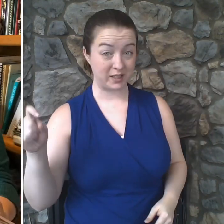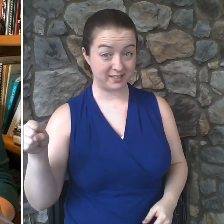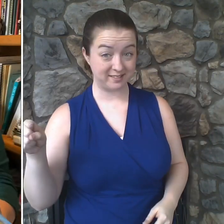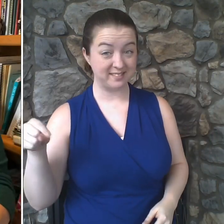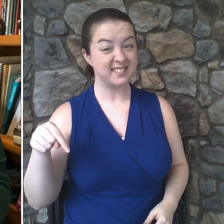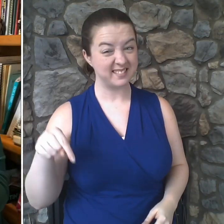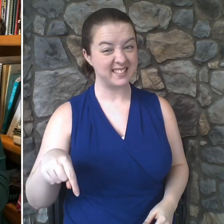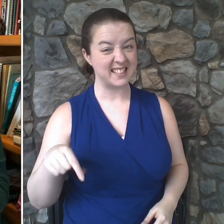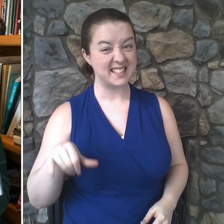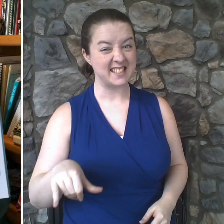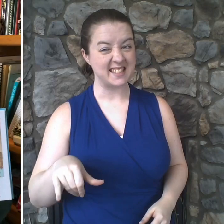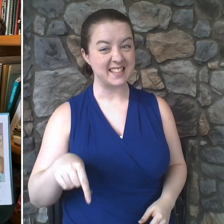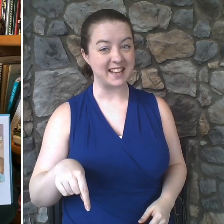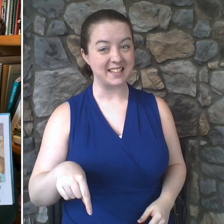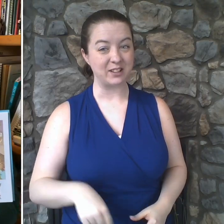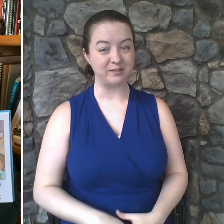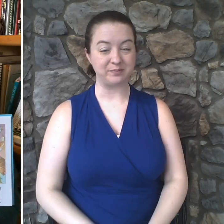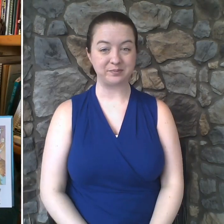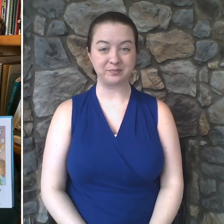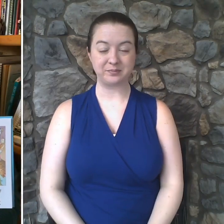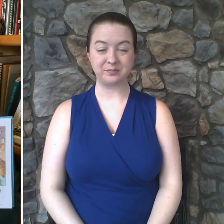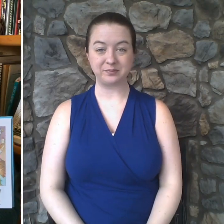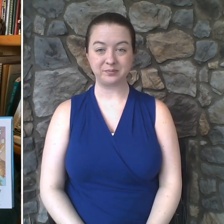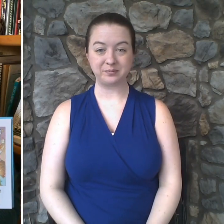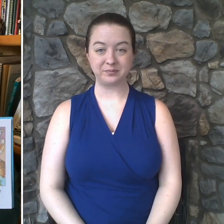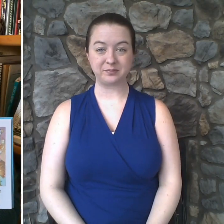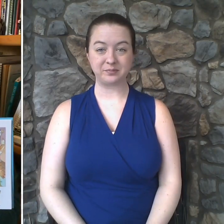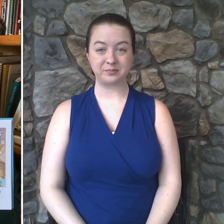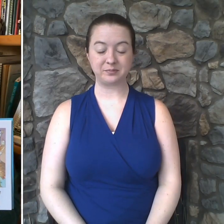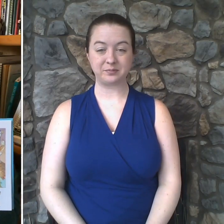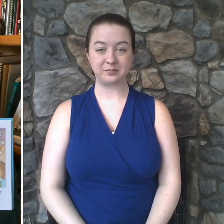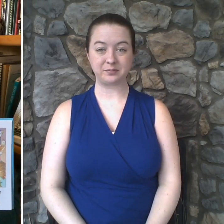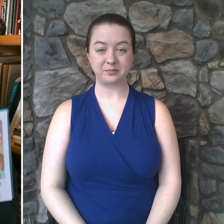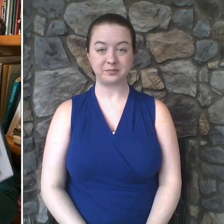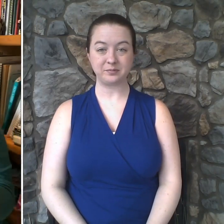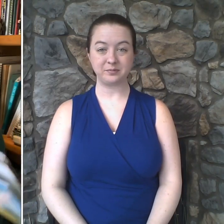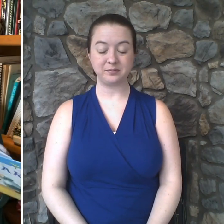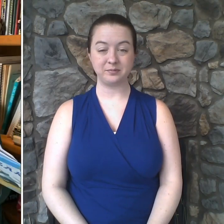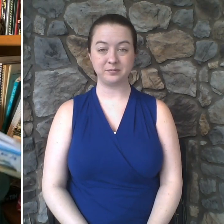Squeak stayed downstairs.